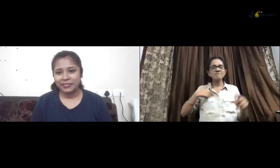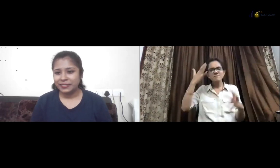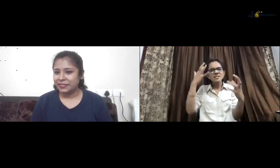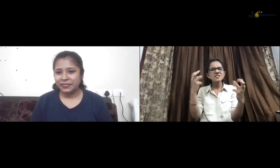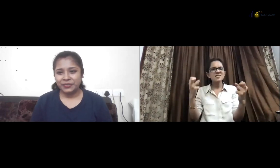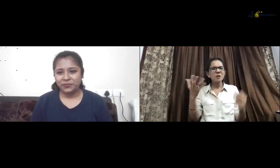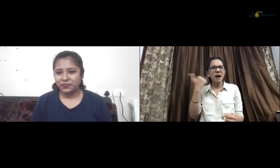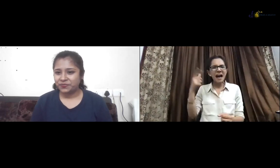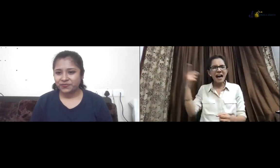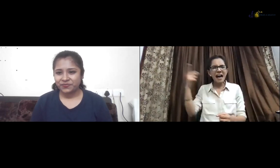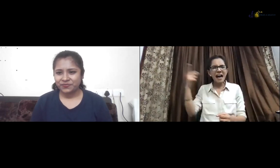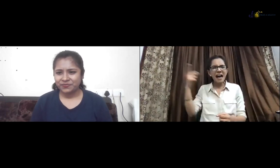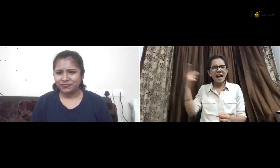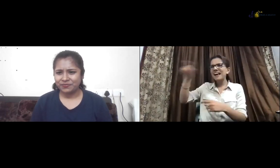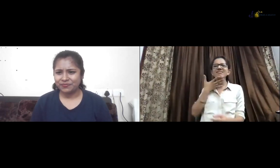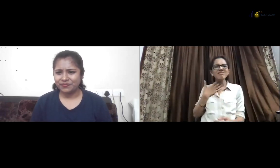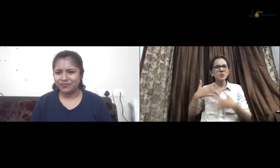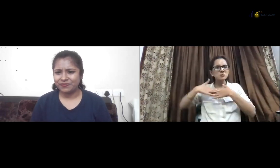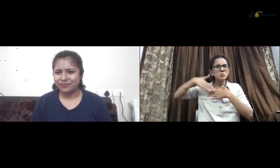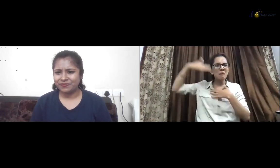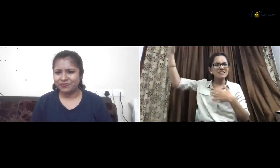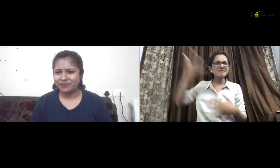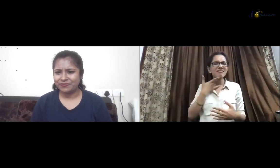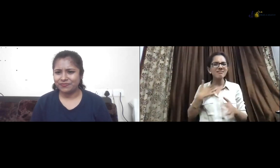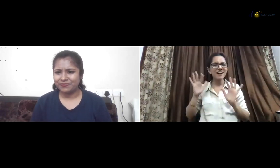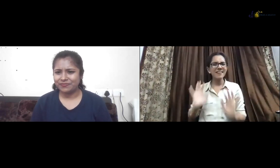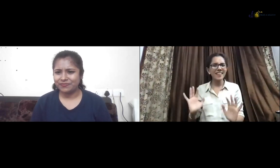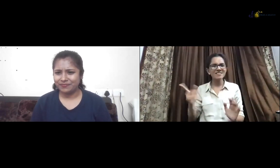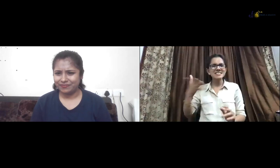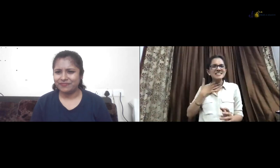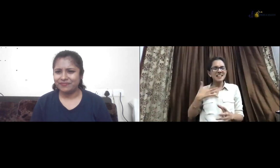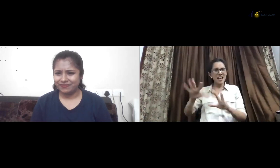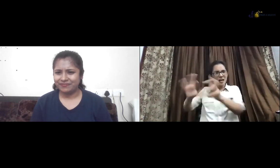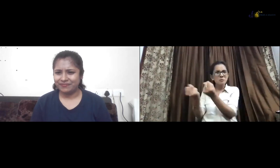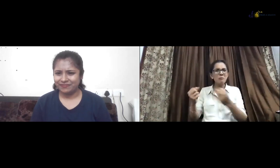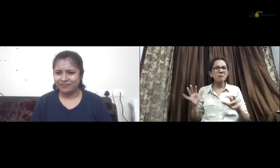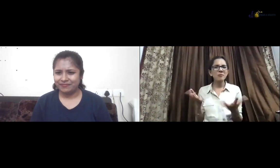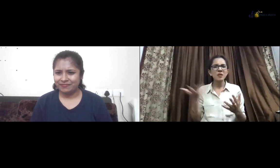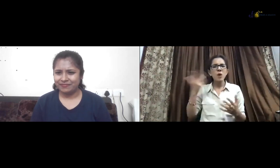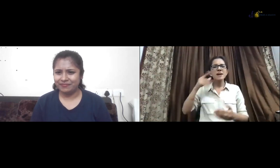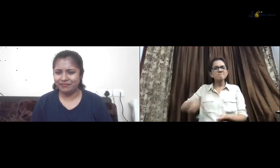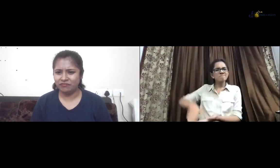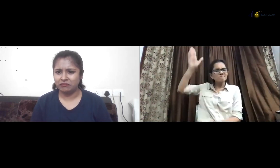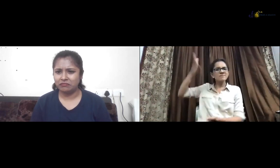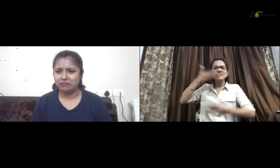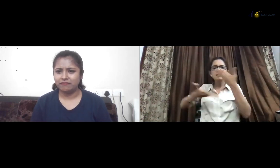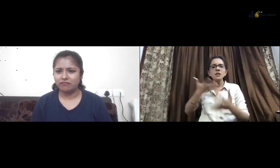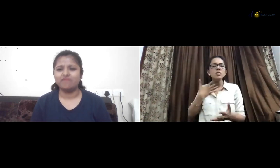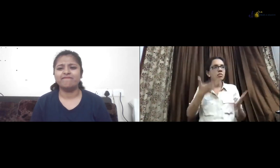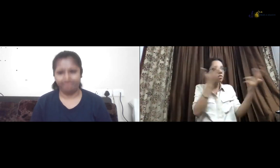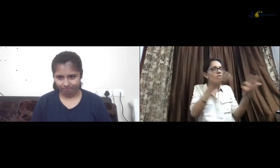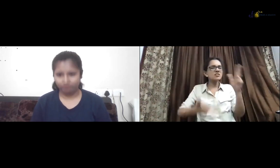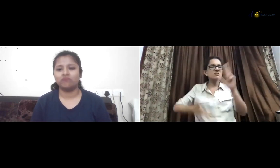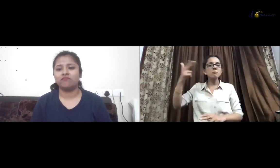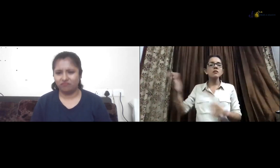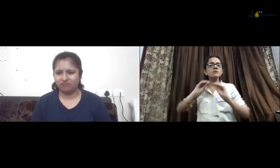sitting behind. It just, why they have so much lust, Why can't they control